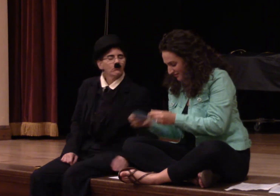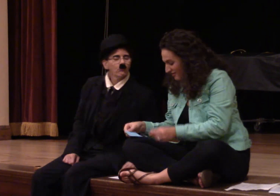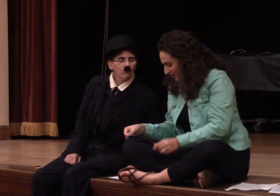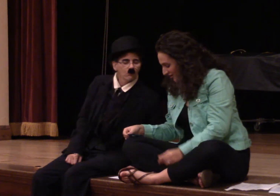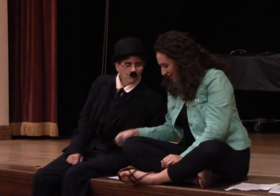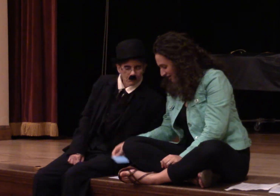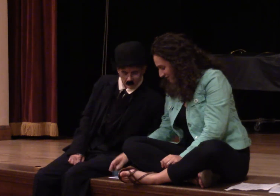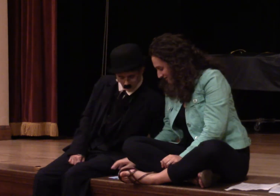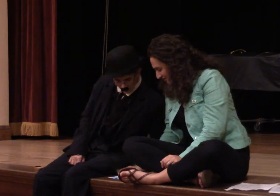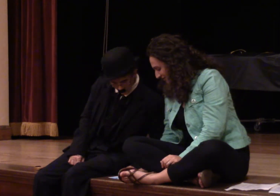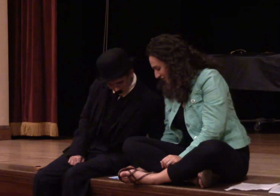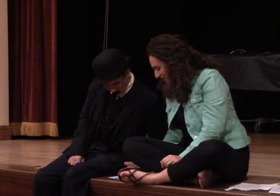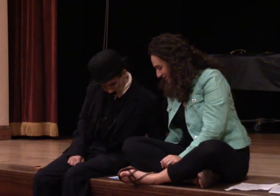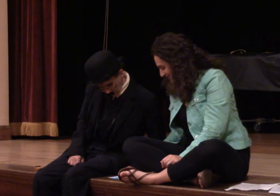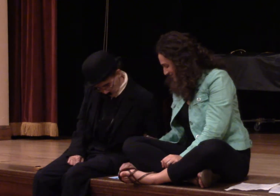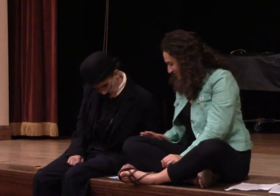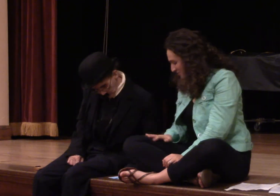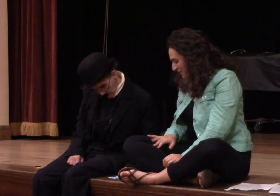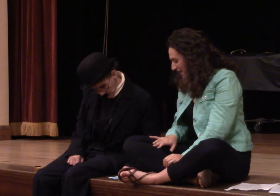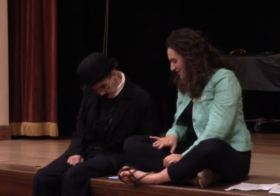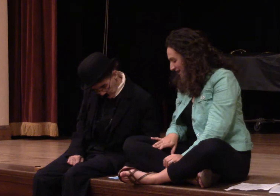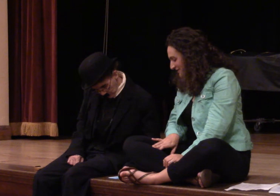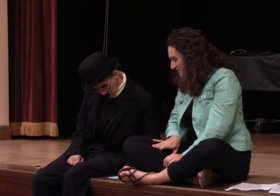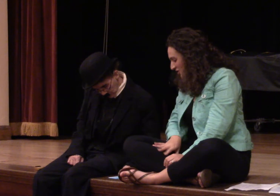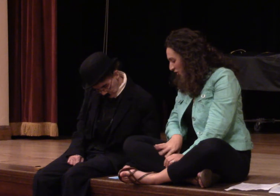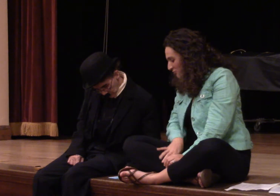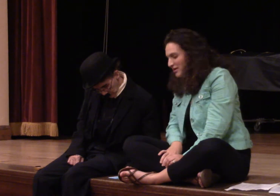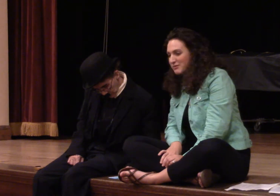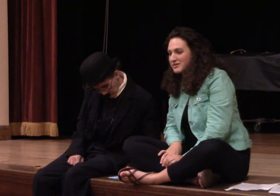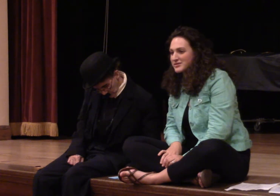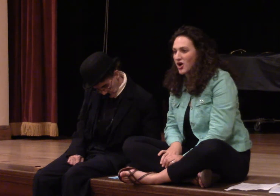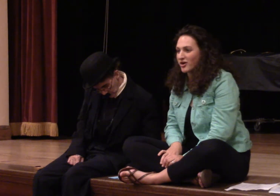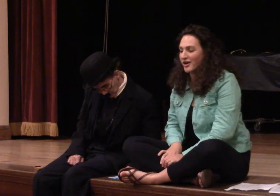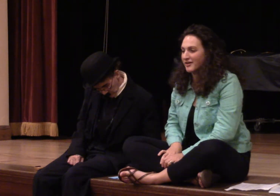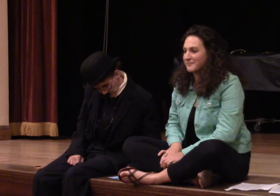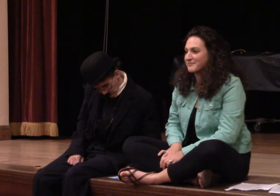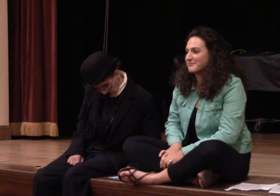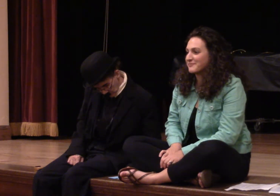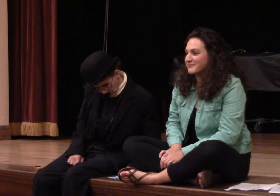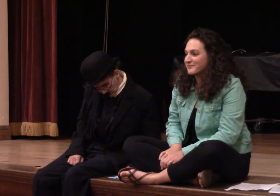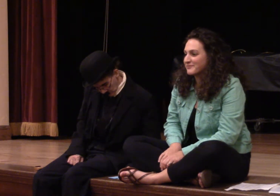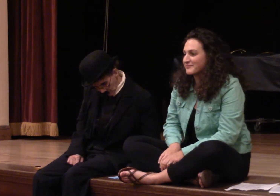All right, good. So we got yes, no, maybe, sorry.